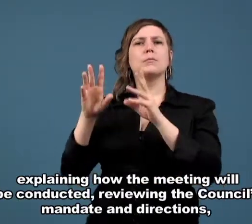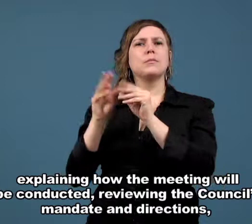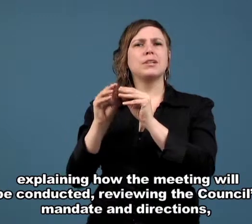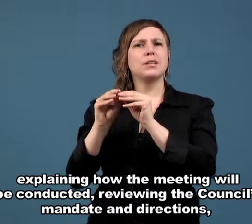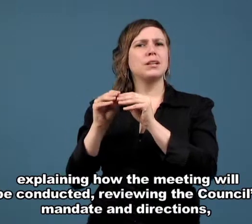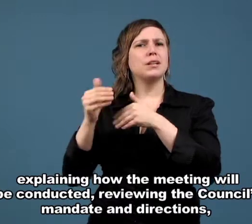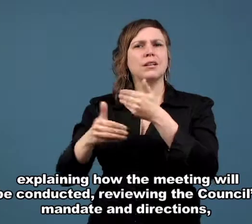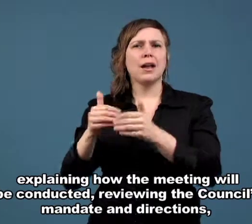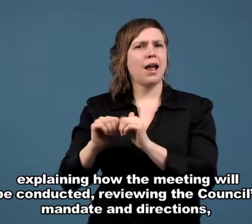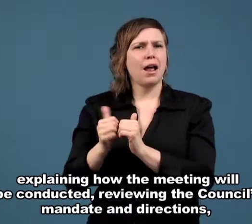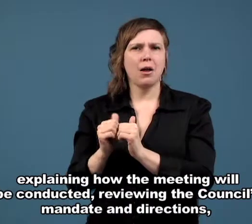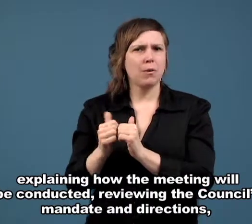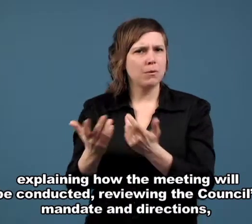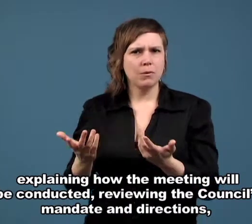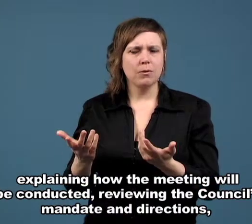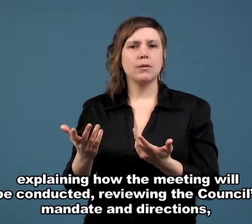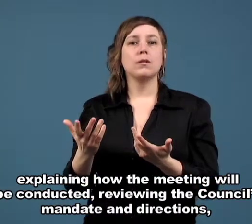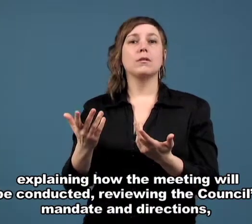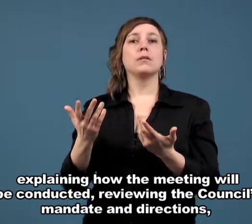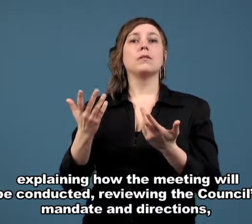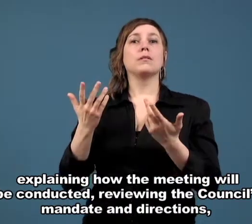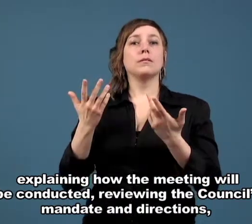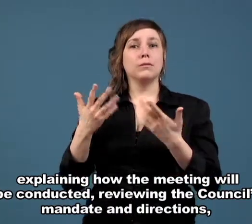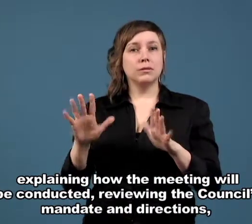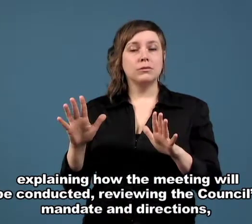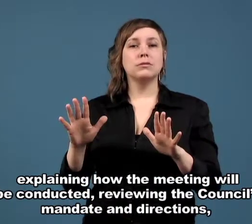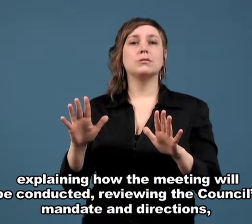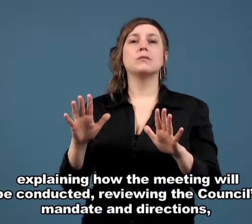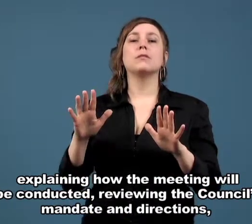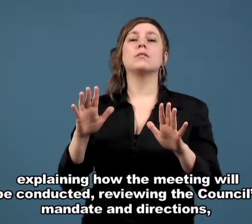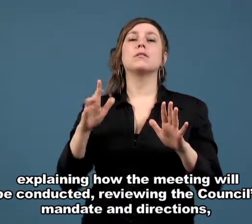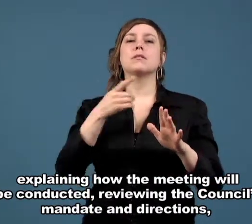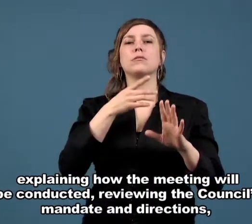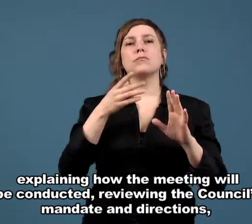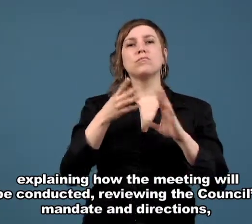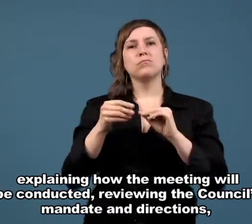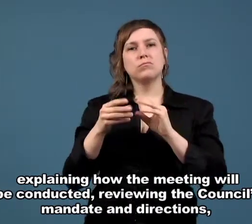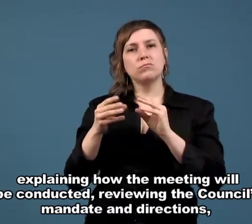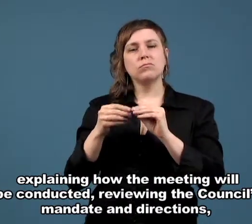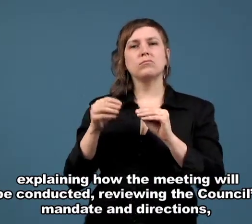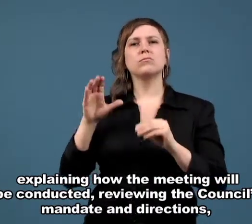explaining how the meeting will be conducted, reviewing the council's mandate and directions,